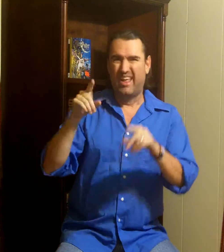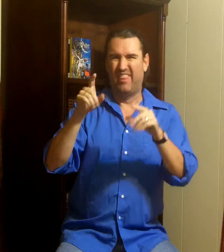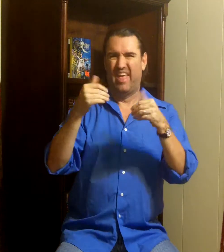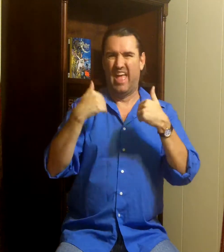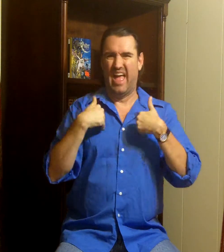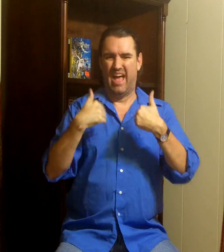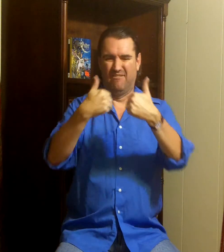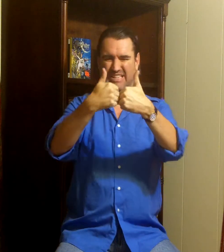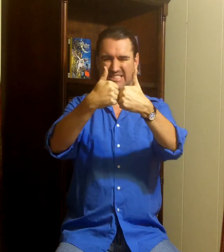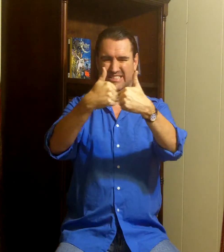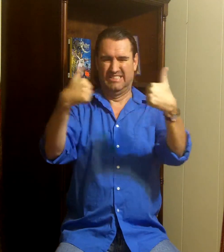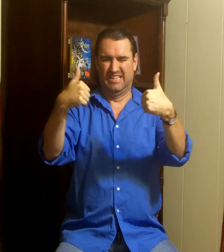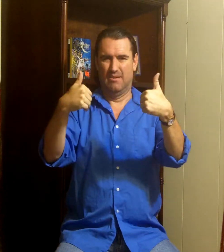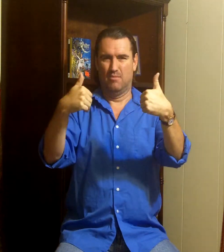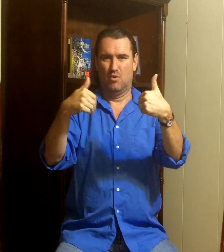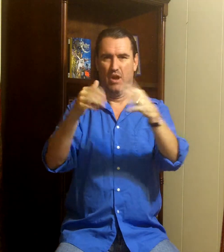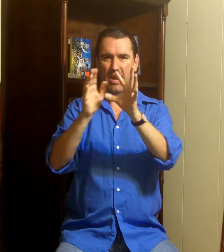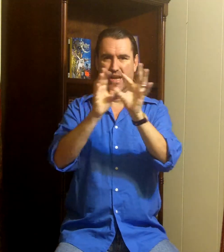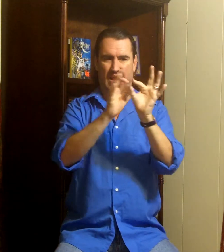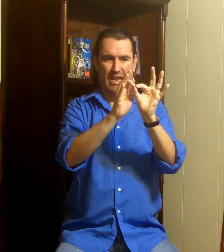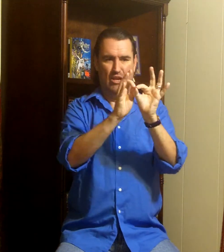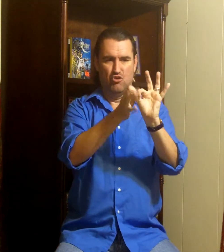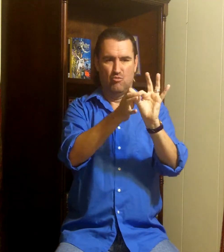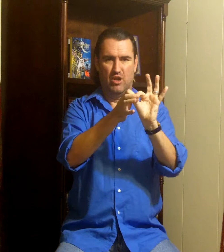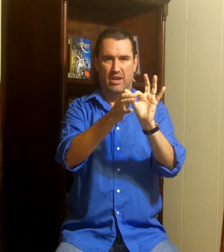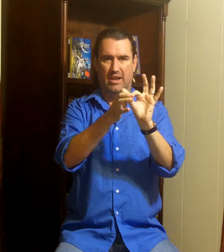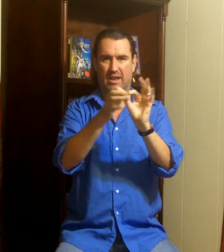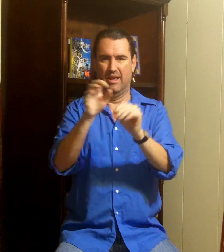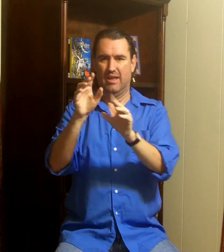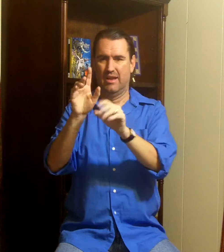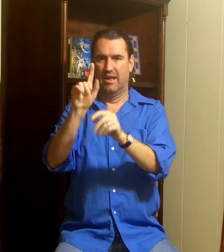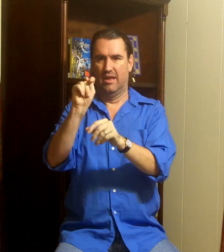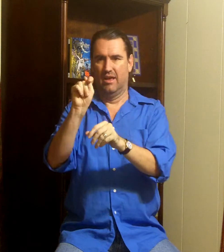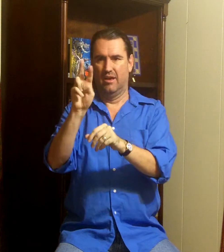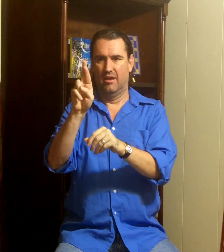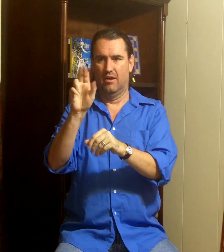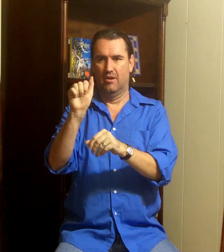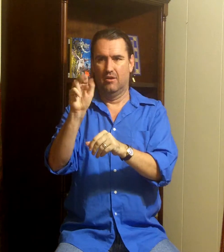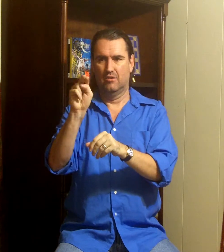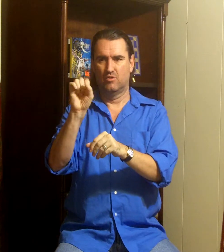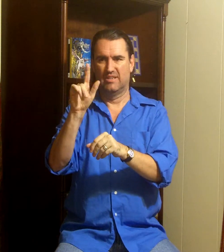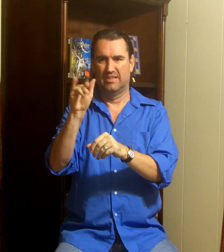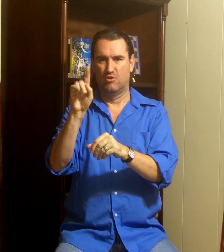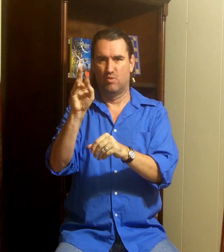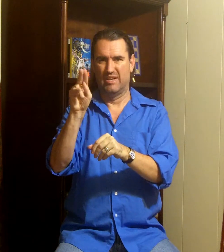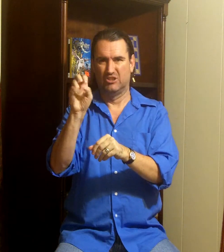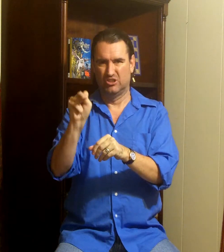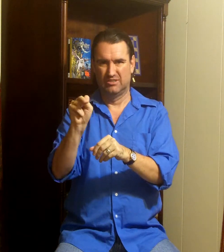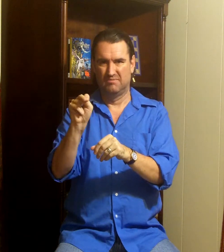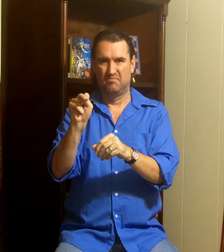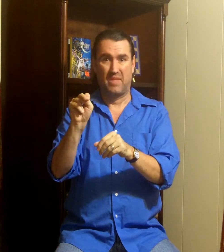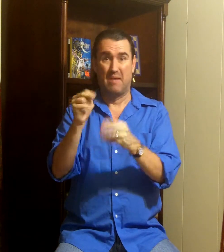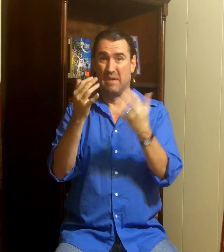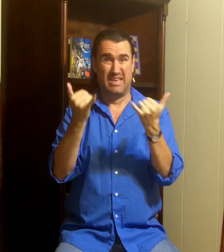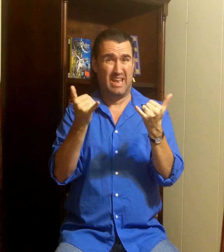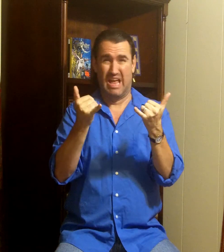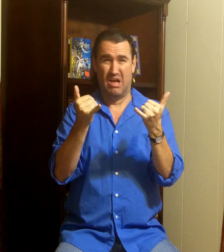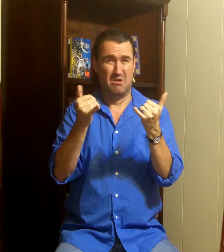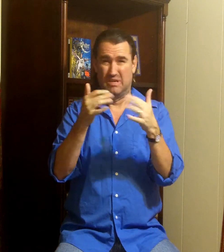out interpreting versus transliterating, but that's not separated out anymore. So those skills of being able to sort